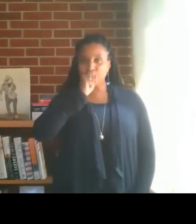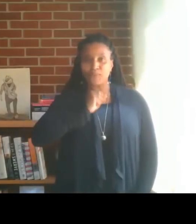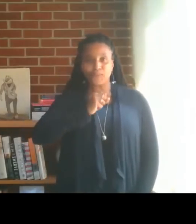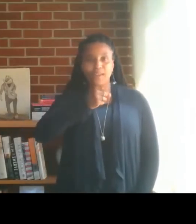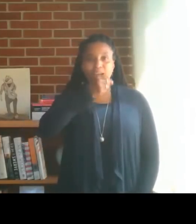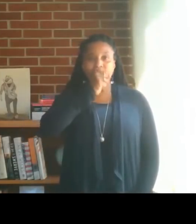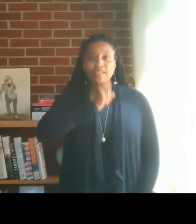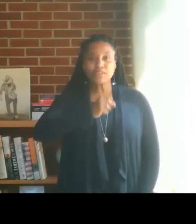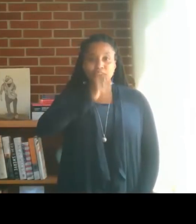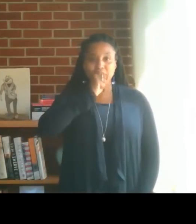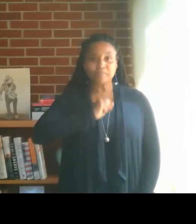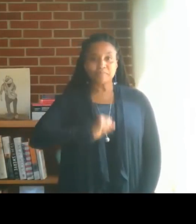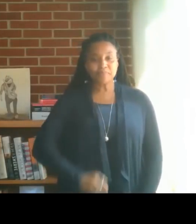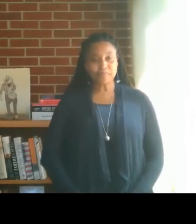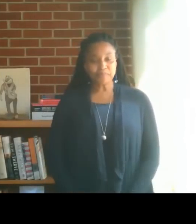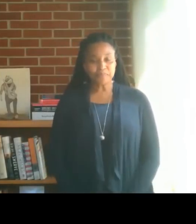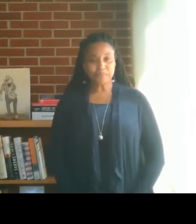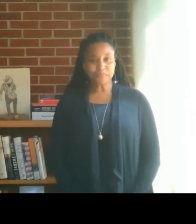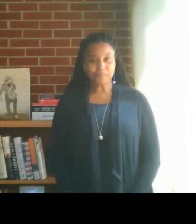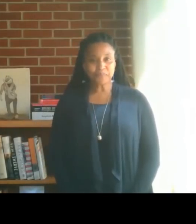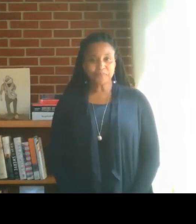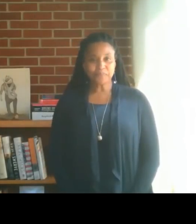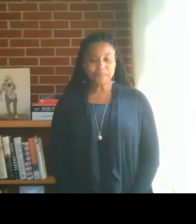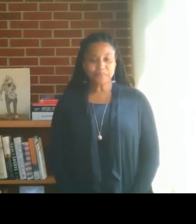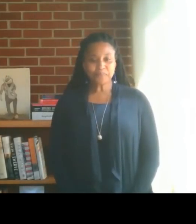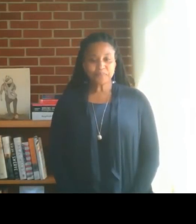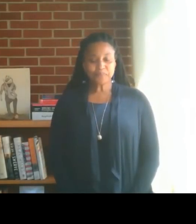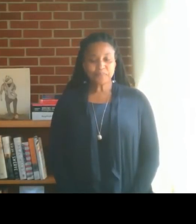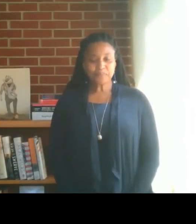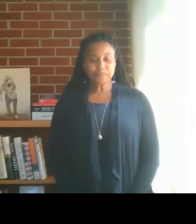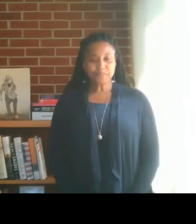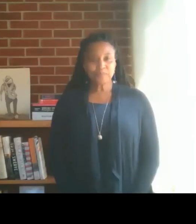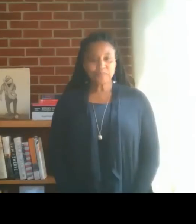licking a cone. Ice cream.